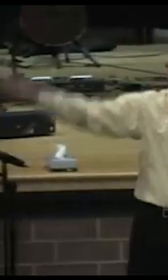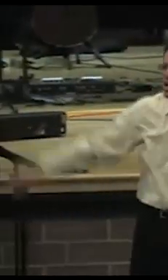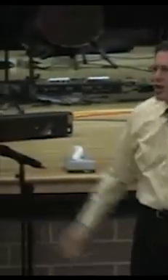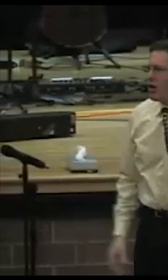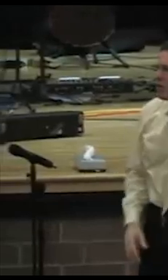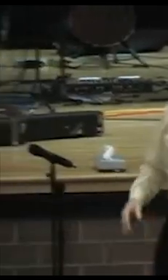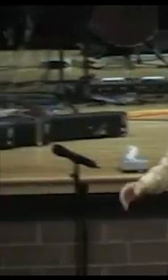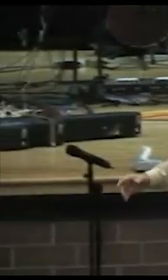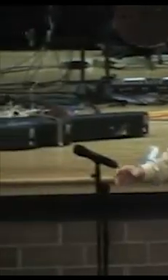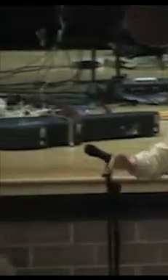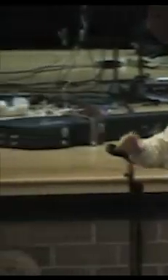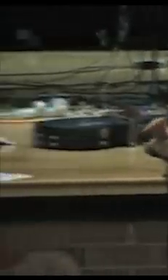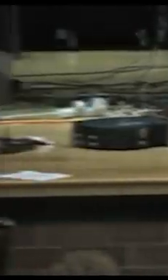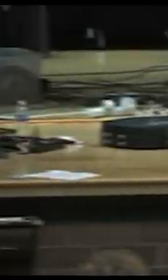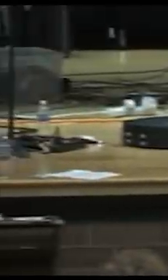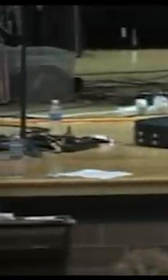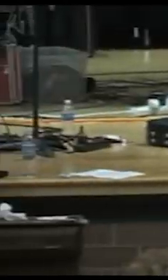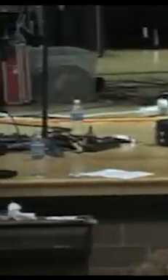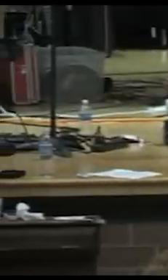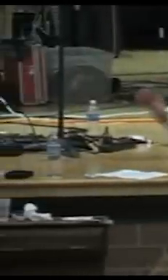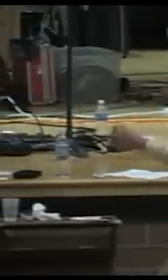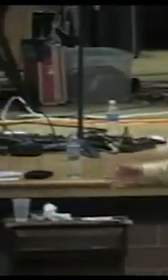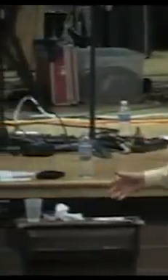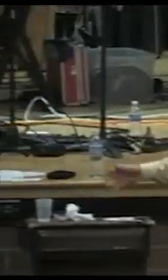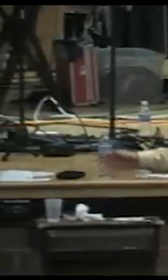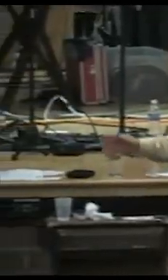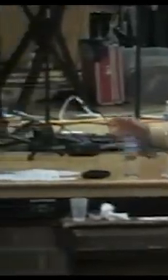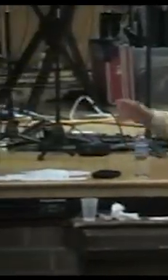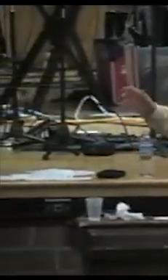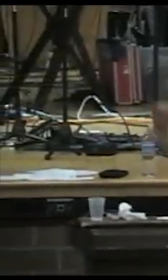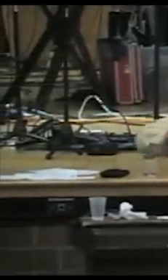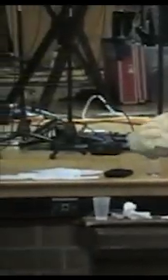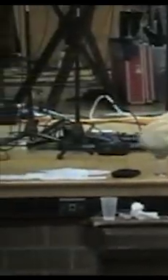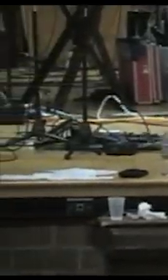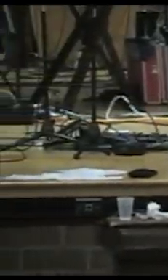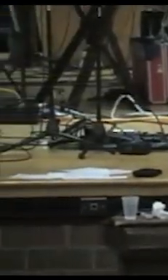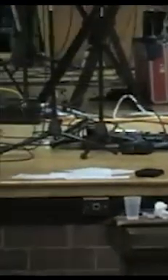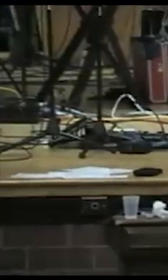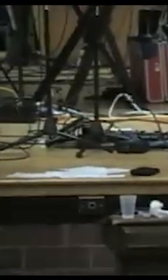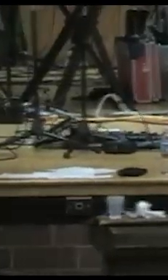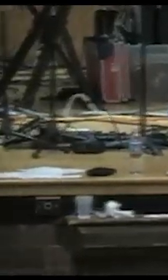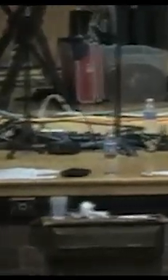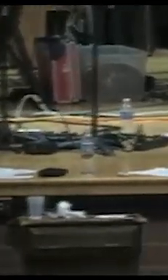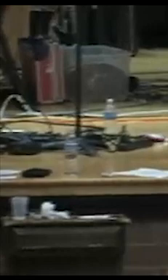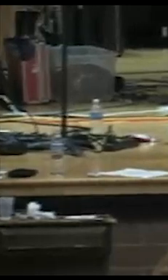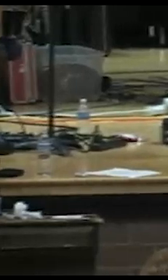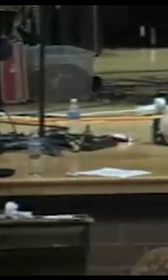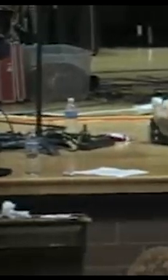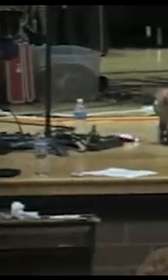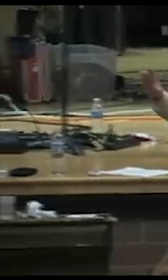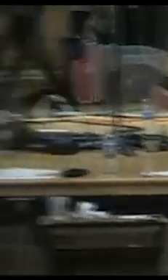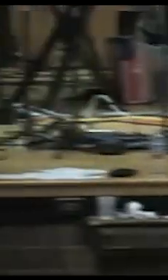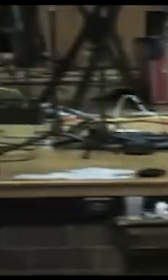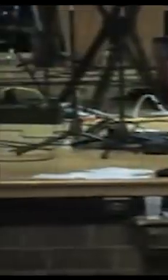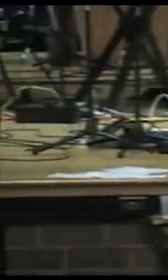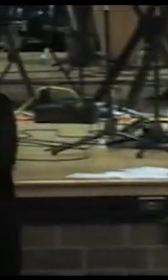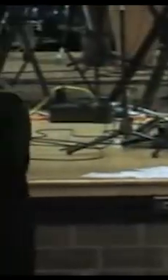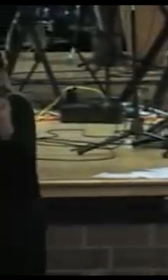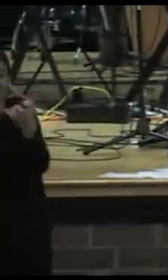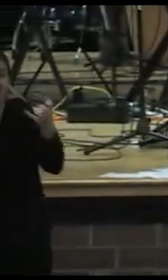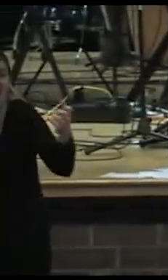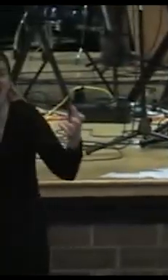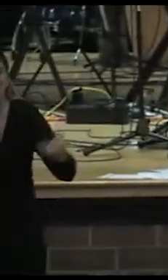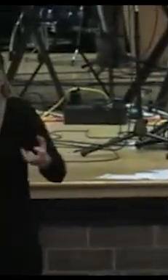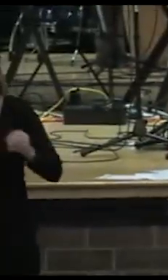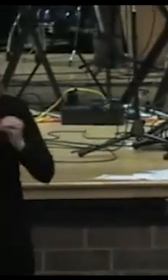run after this. You know, when you're single, you have so many things that you want and so many things that you need and dreams that you had that aren't being fulfilled and